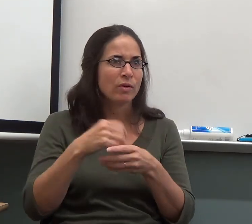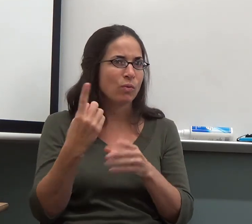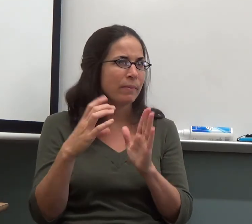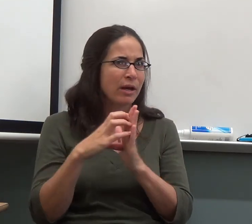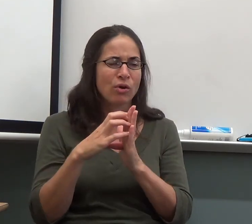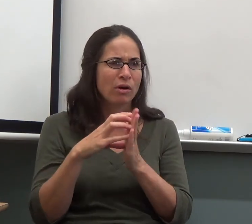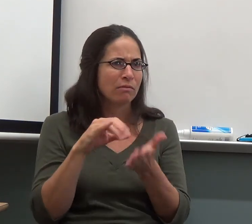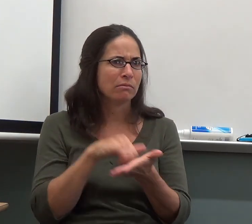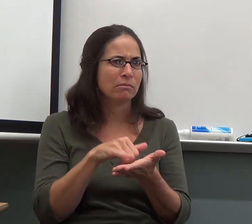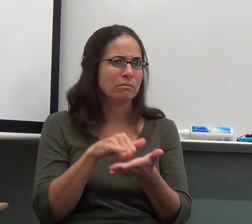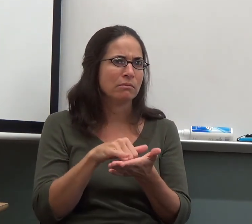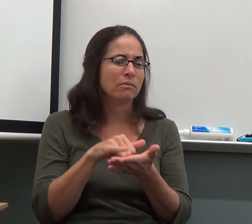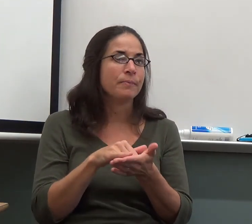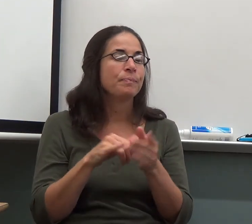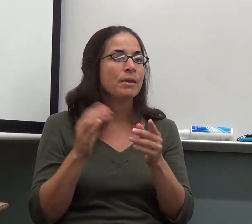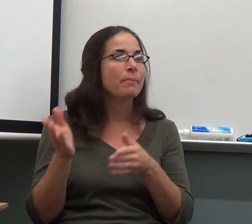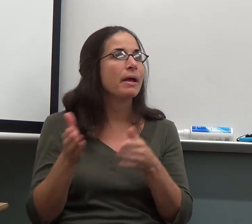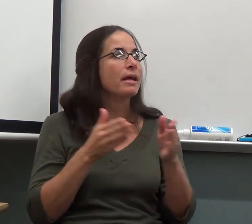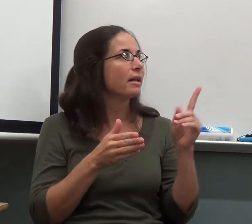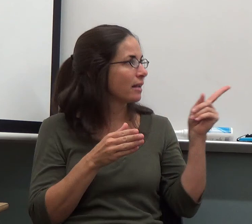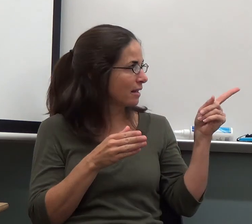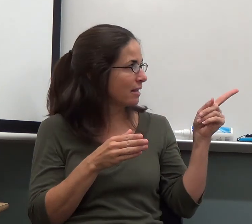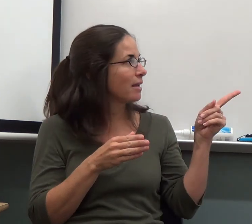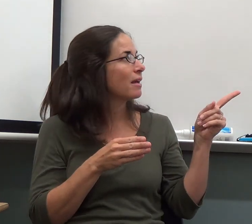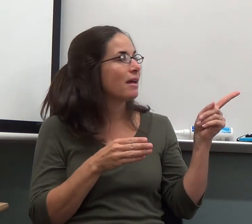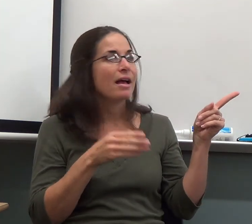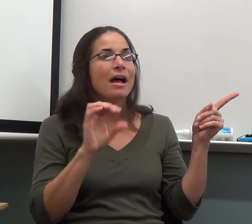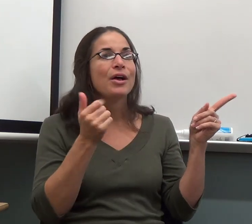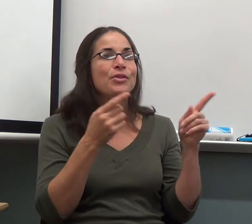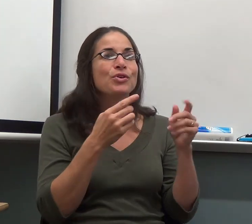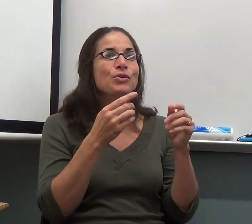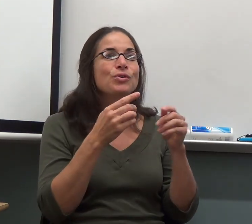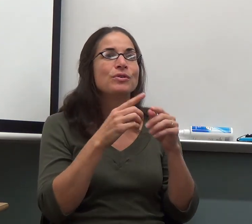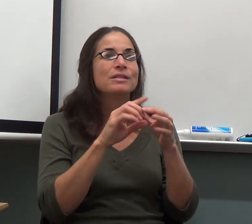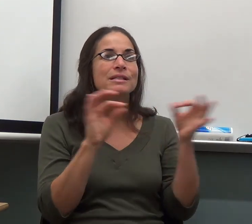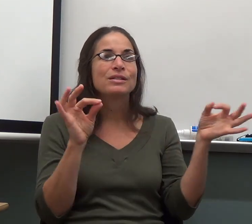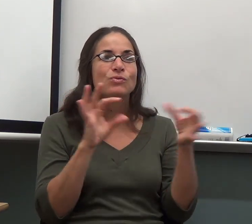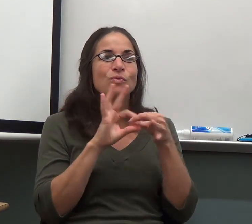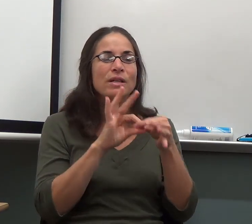just talking about how it starts, is that small enough for a paragraph?